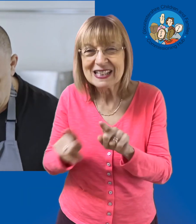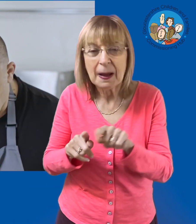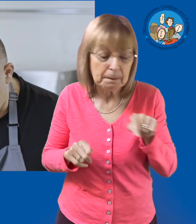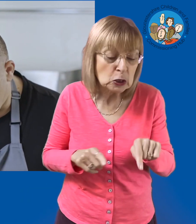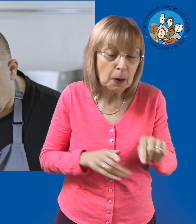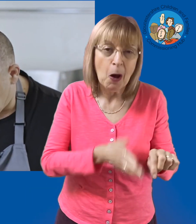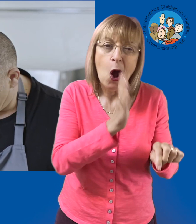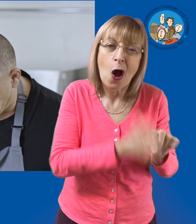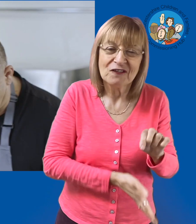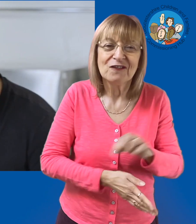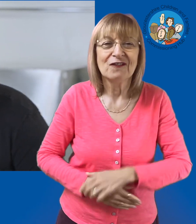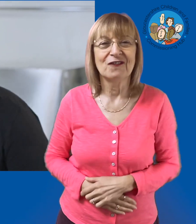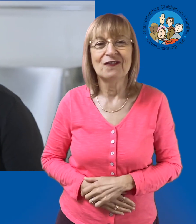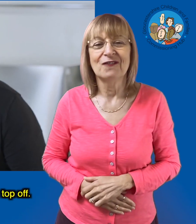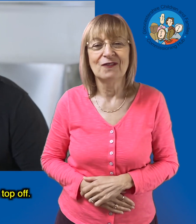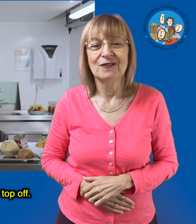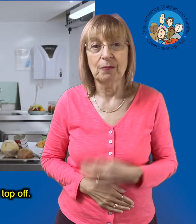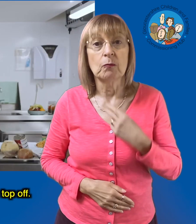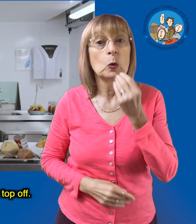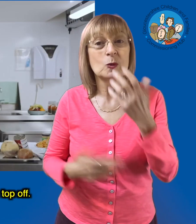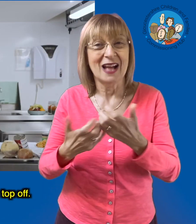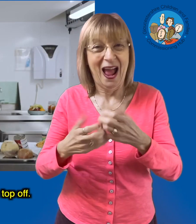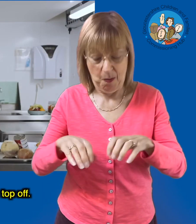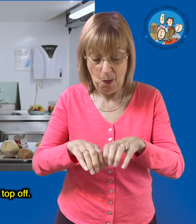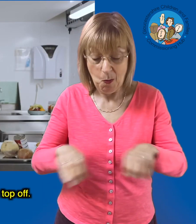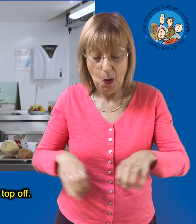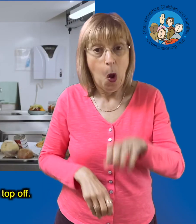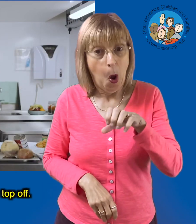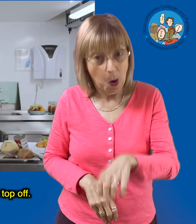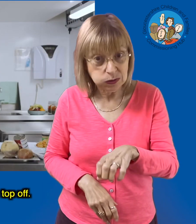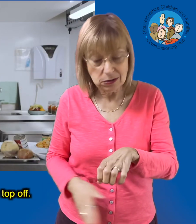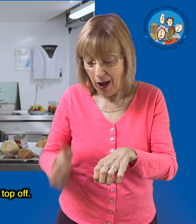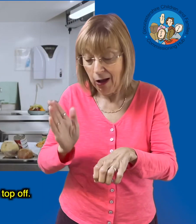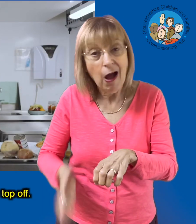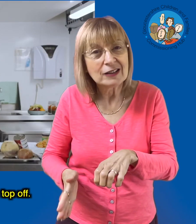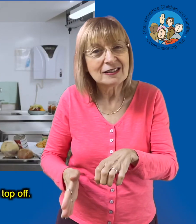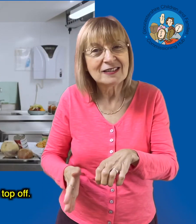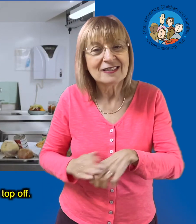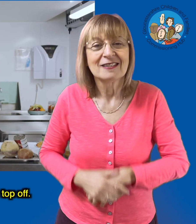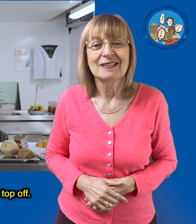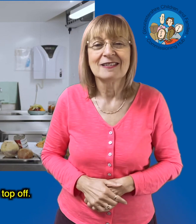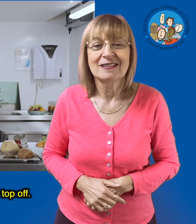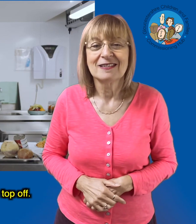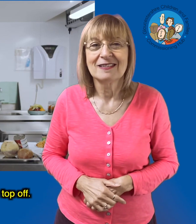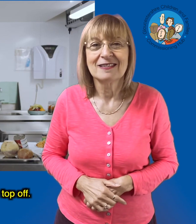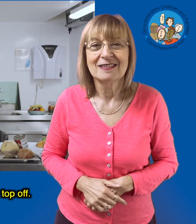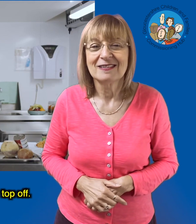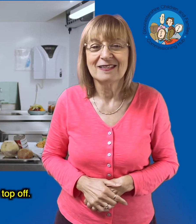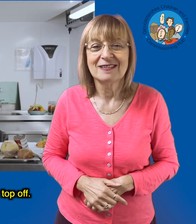off. Okay. So again, it's like a little adapted claw. I'm just taking the top off